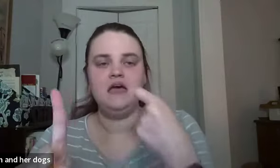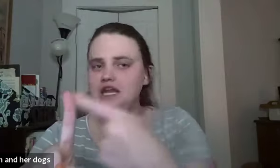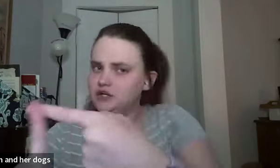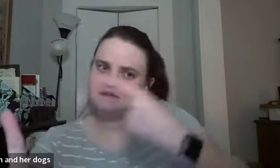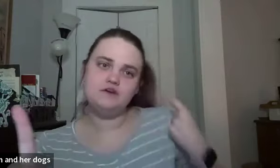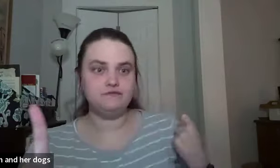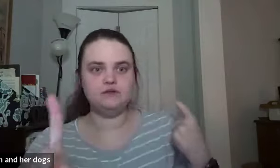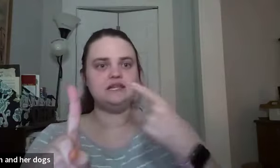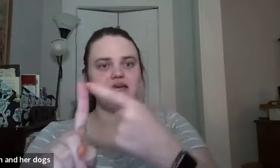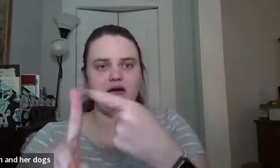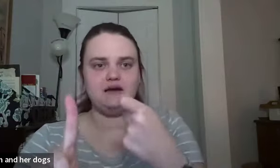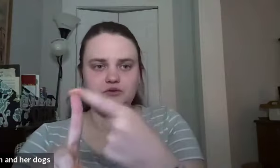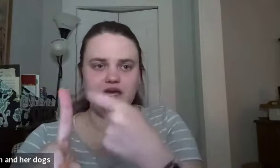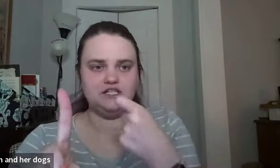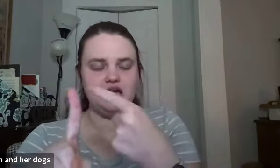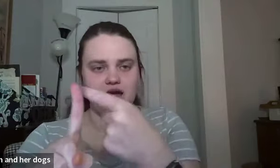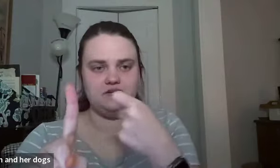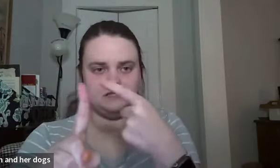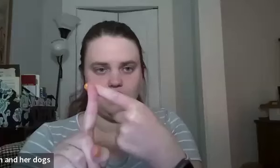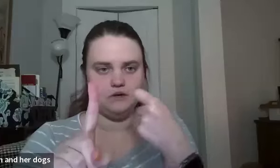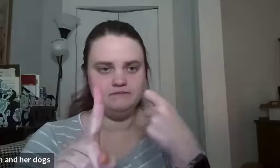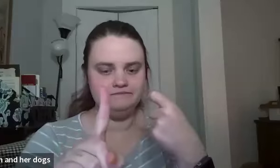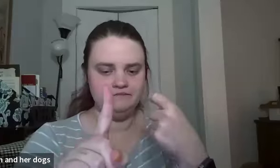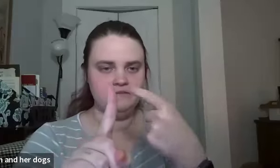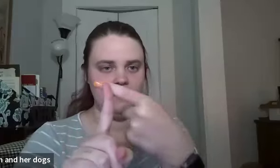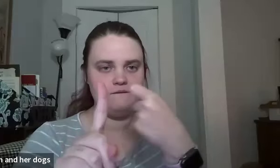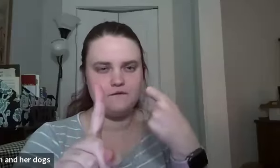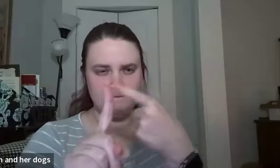And you don't have to go fully like back. You can just kind of have it a small one. From.